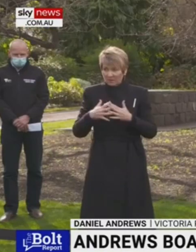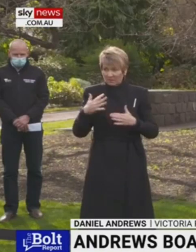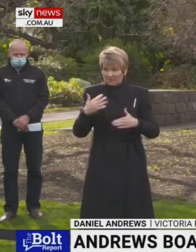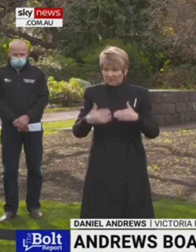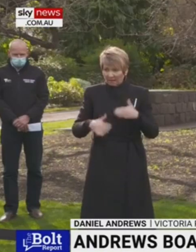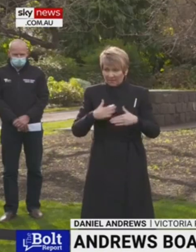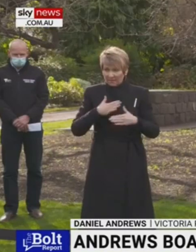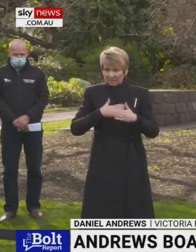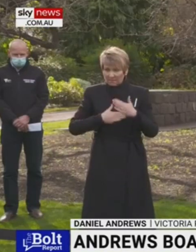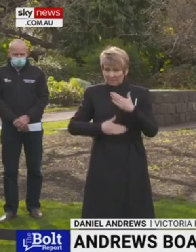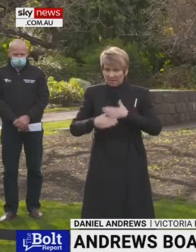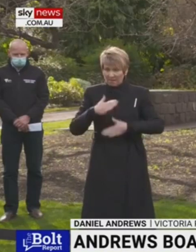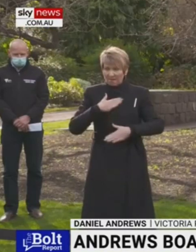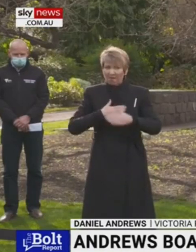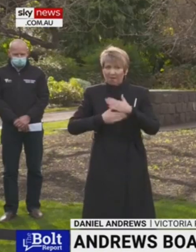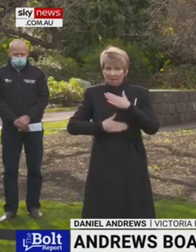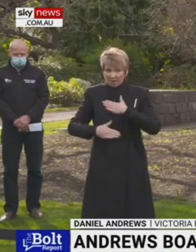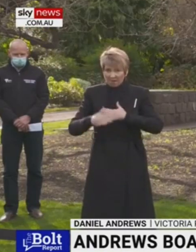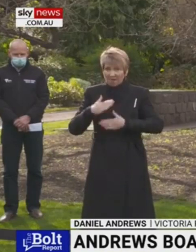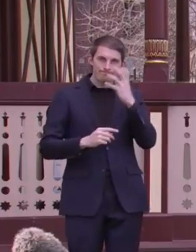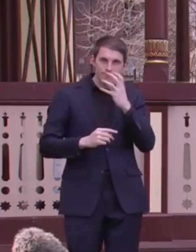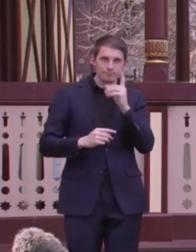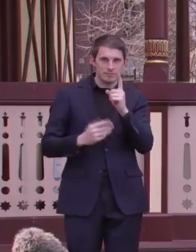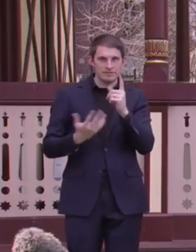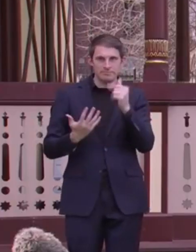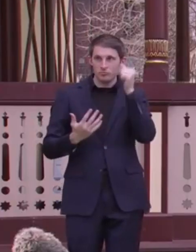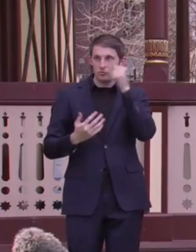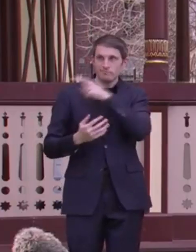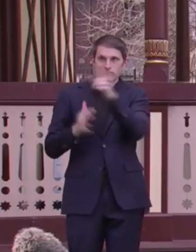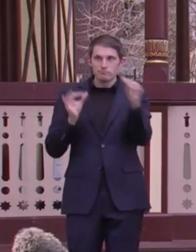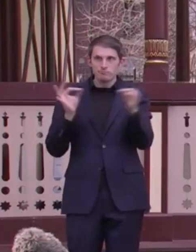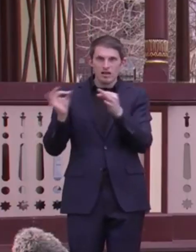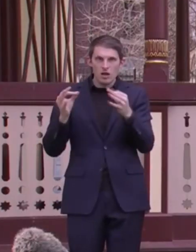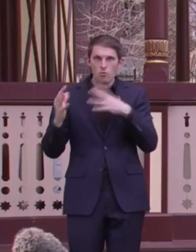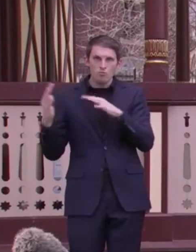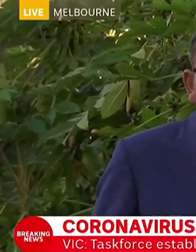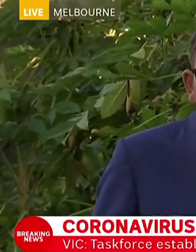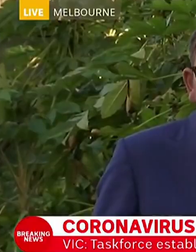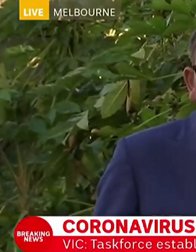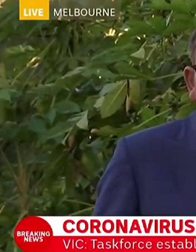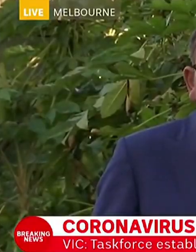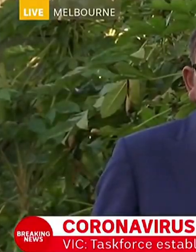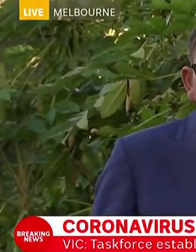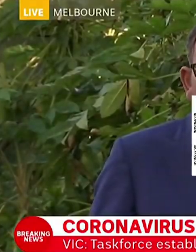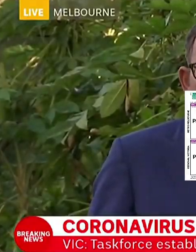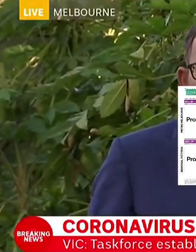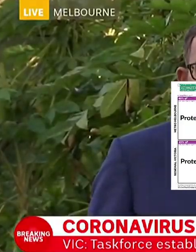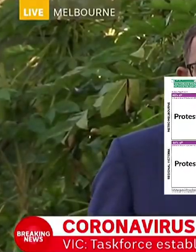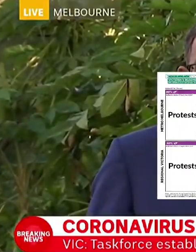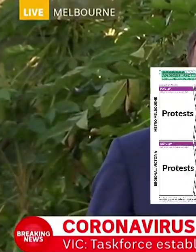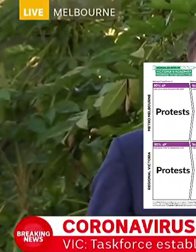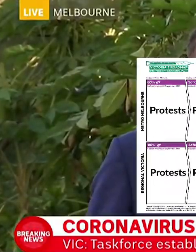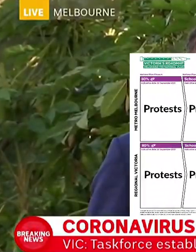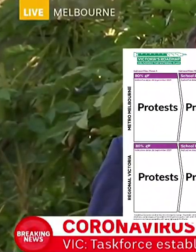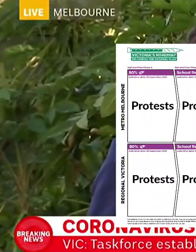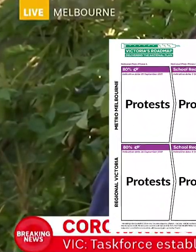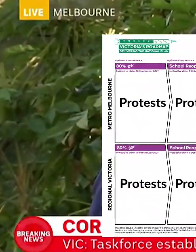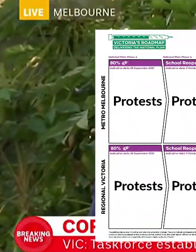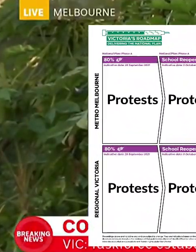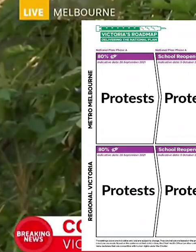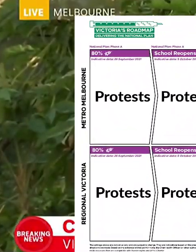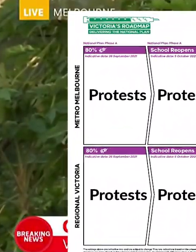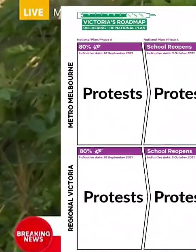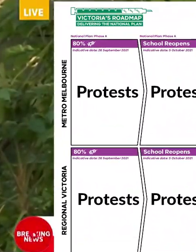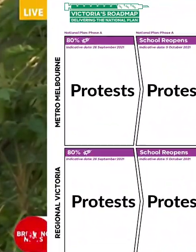We have seen off two Delta outbreaks, protests to work against this virus. That's your civic duty. That's what's most